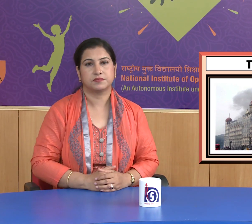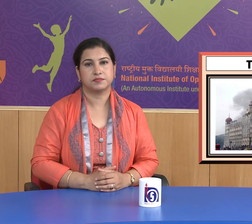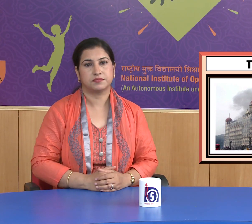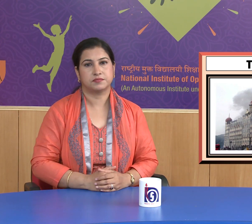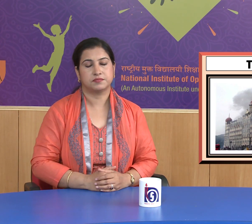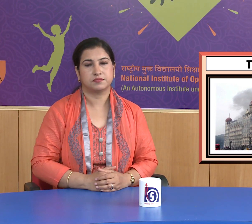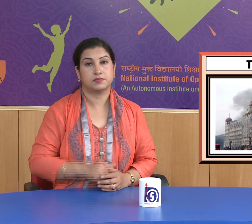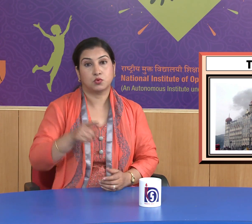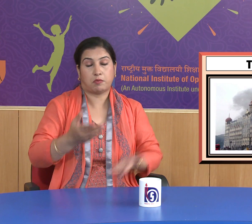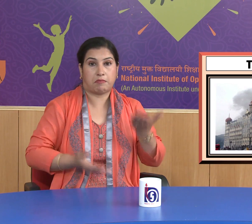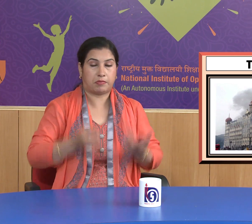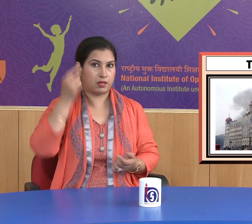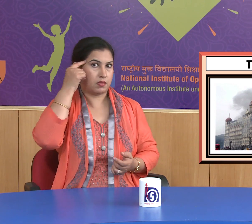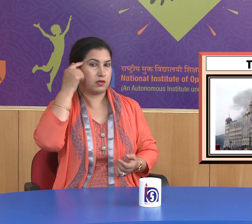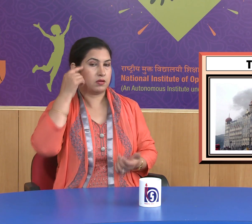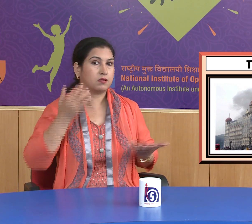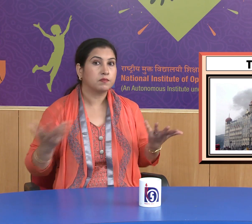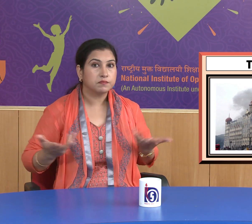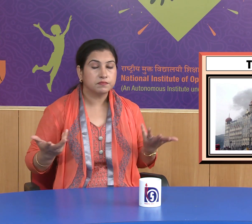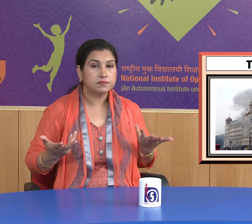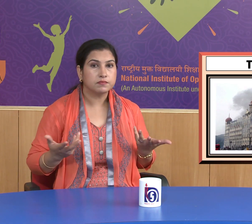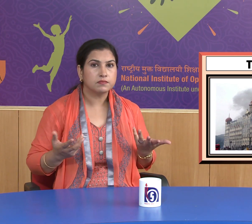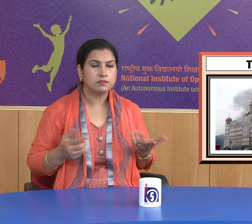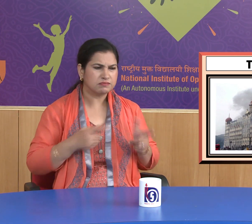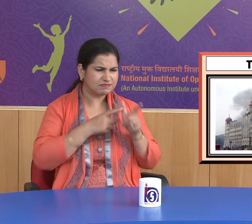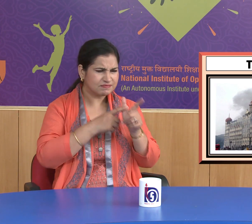You must be thinking that who are terrorists?